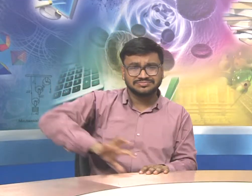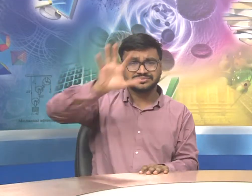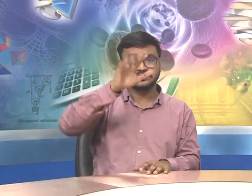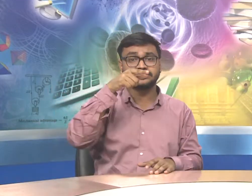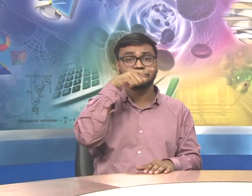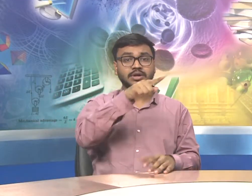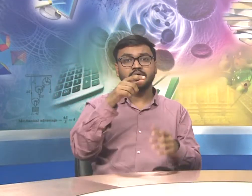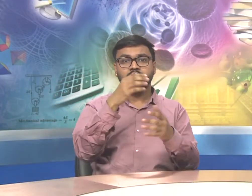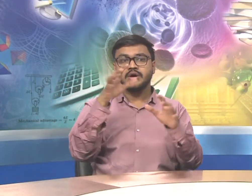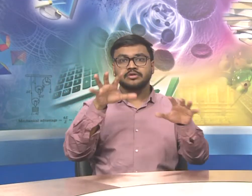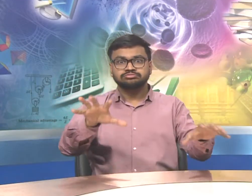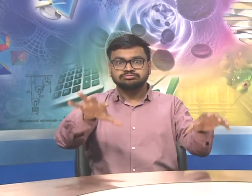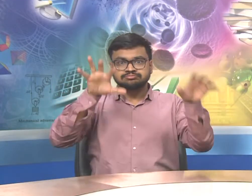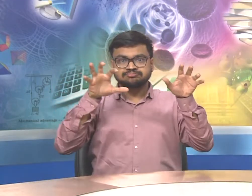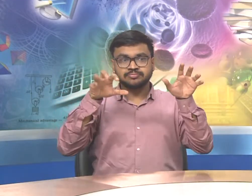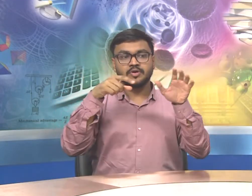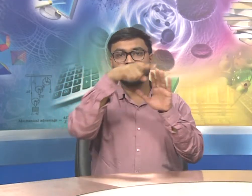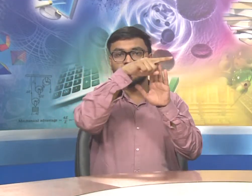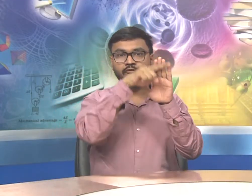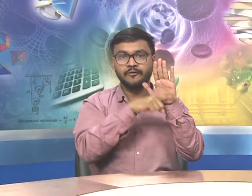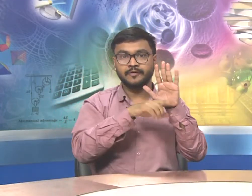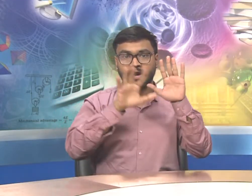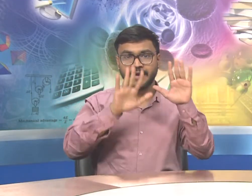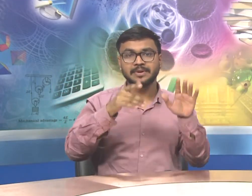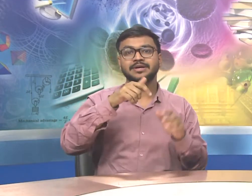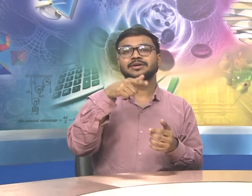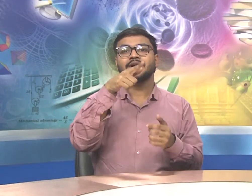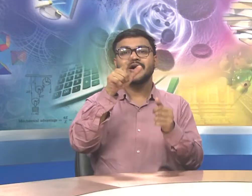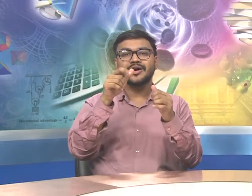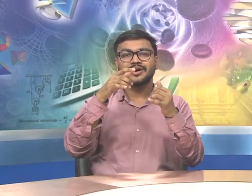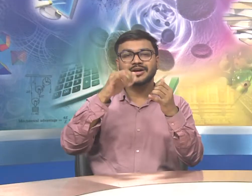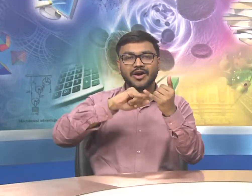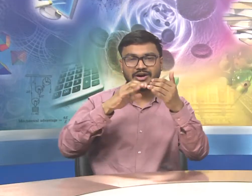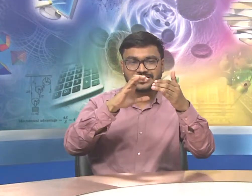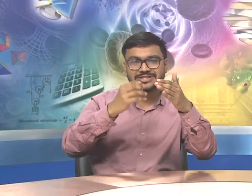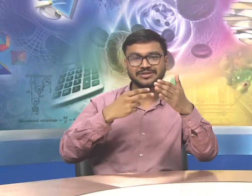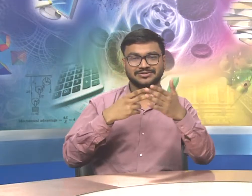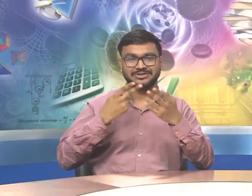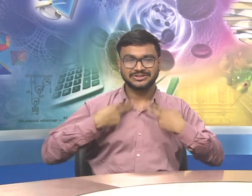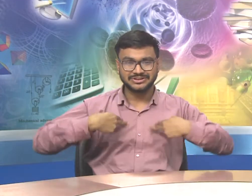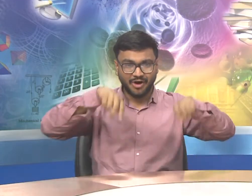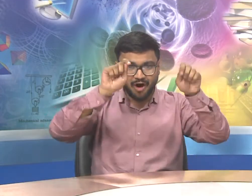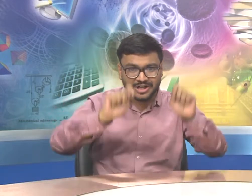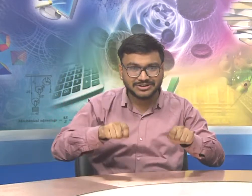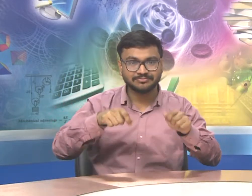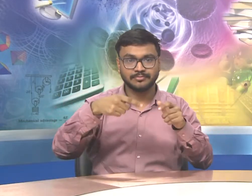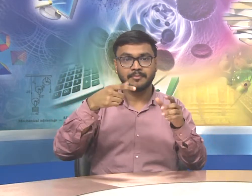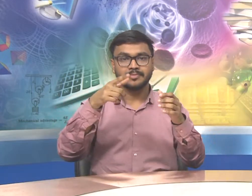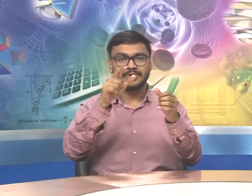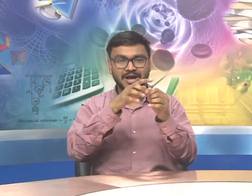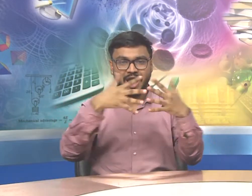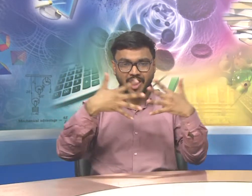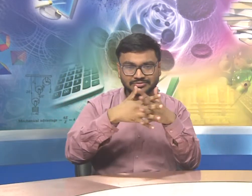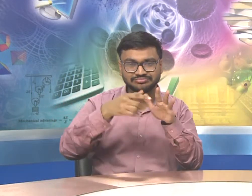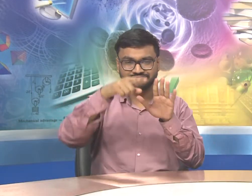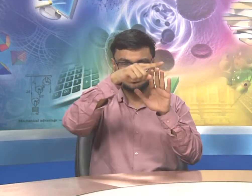The Constitution of India is the supreme law of the land.